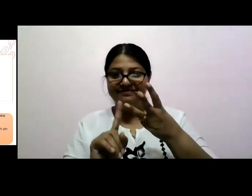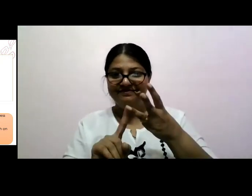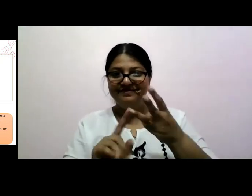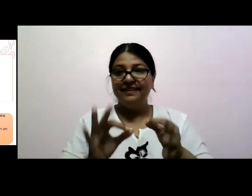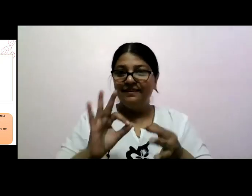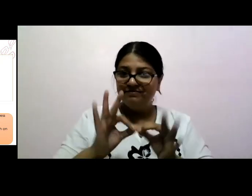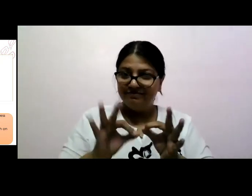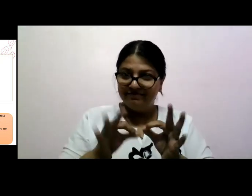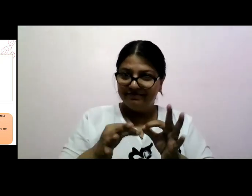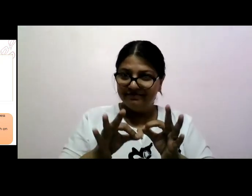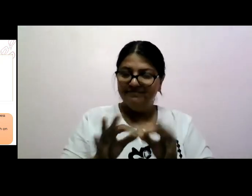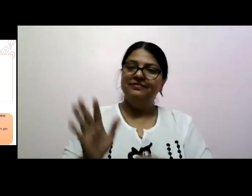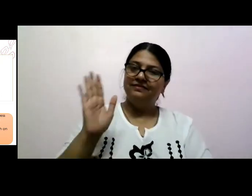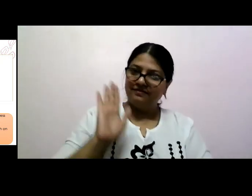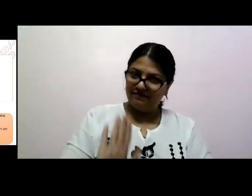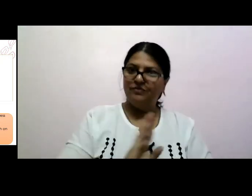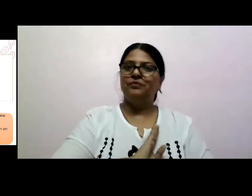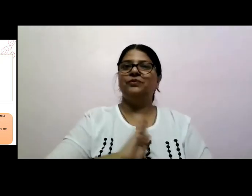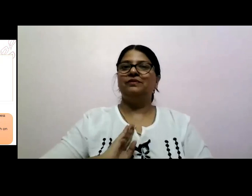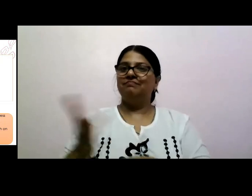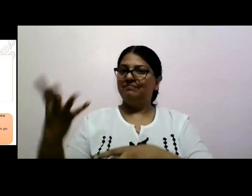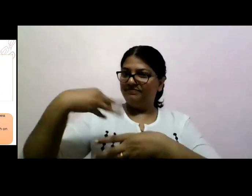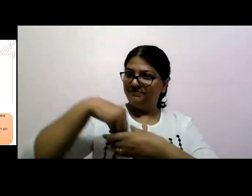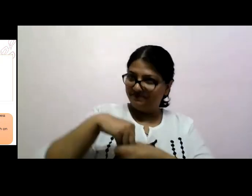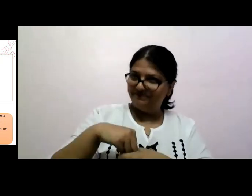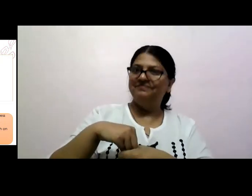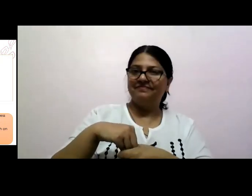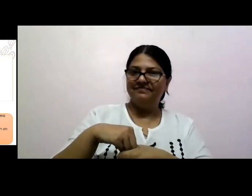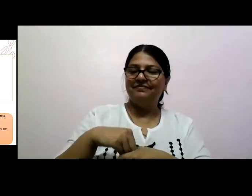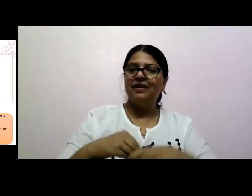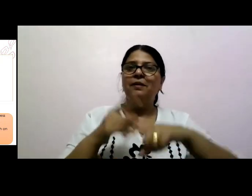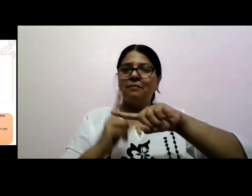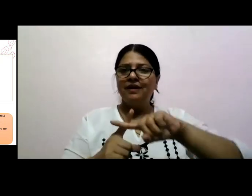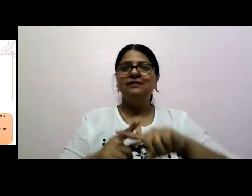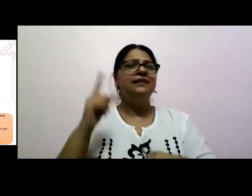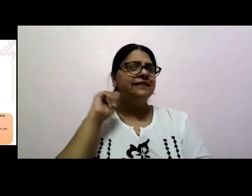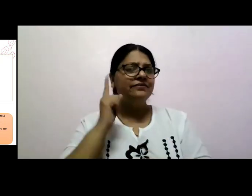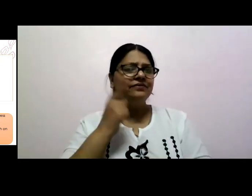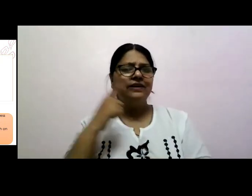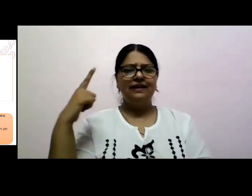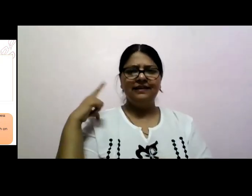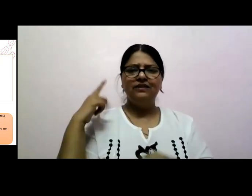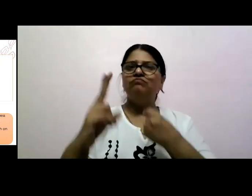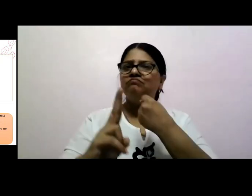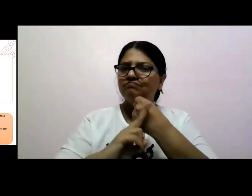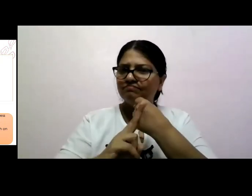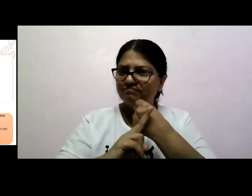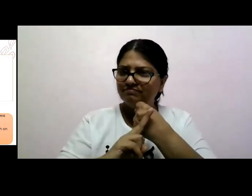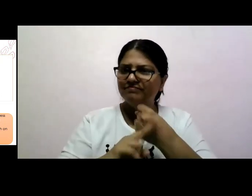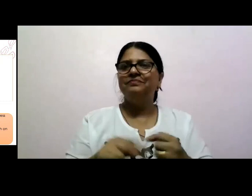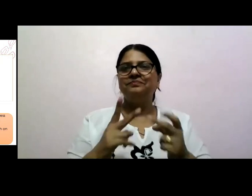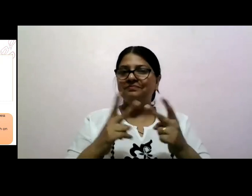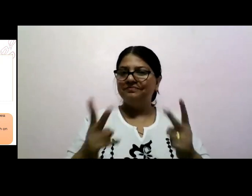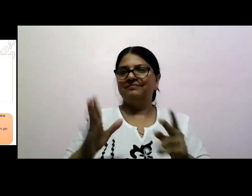studying law. And third, we have interpreters also in the board. Interpreters are also a part of the board. And then we